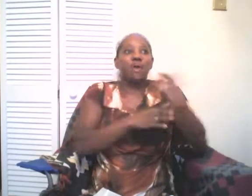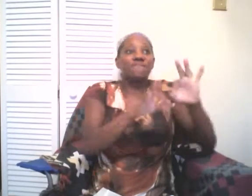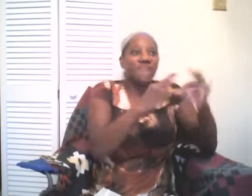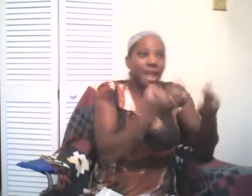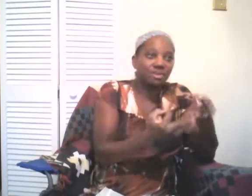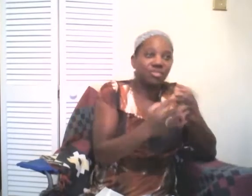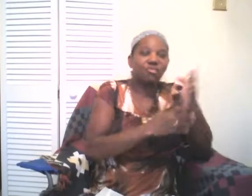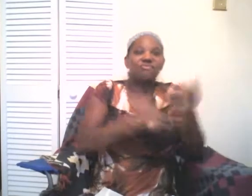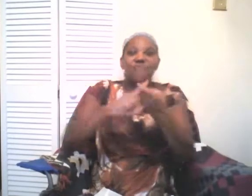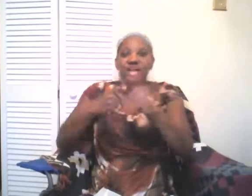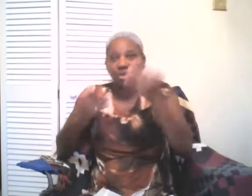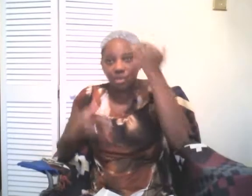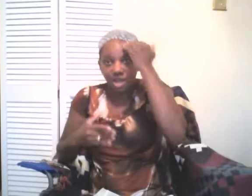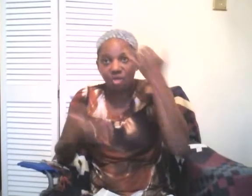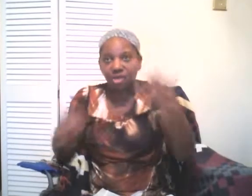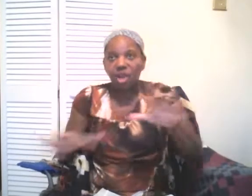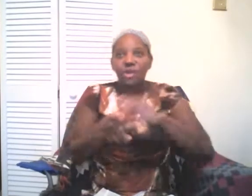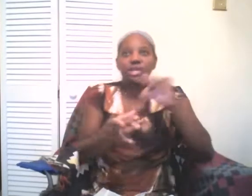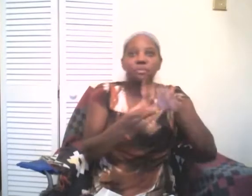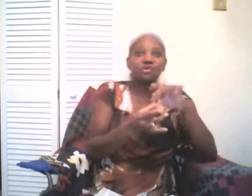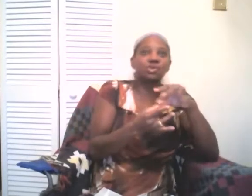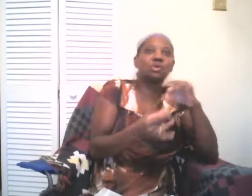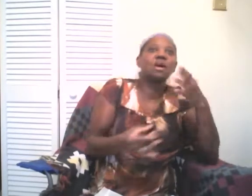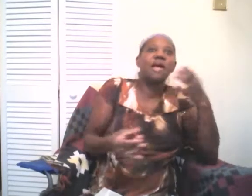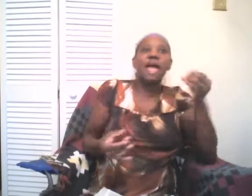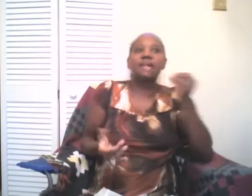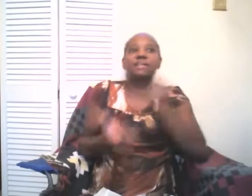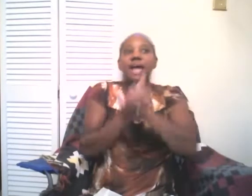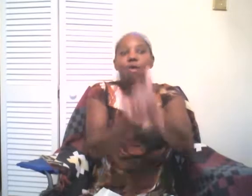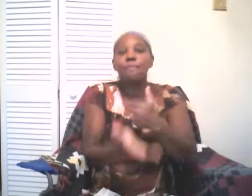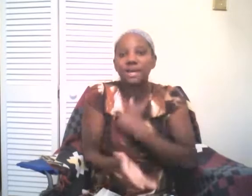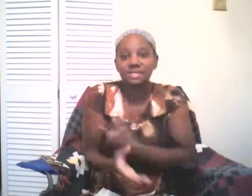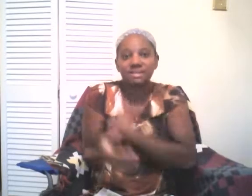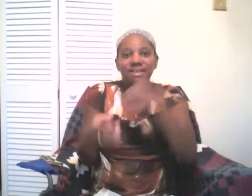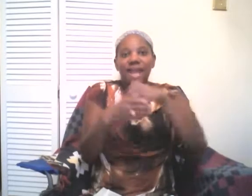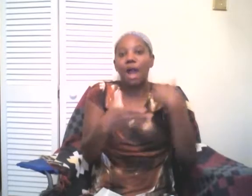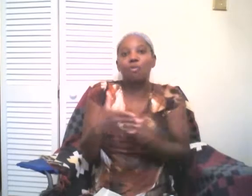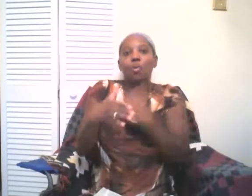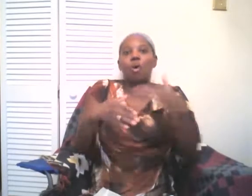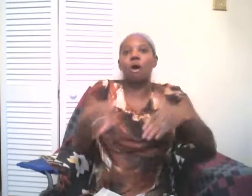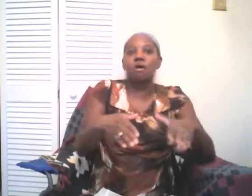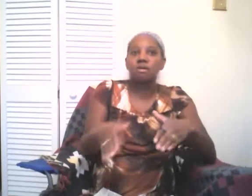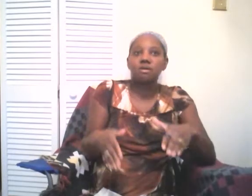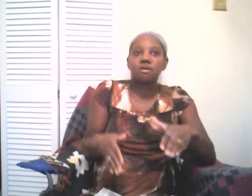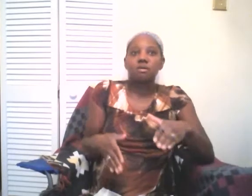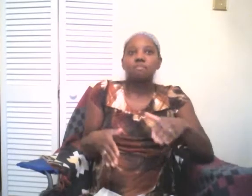our family, through friends that we know that are already spiritual and to help us in our walk. But